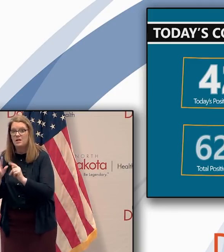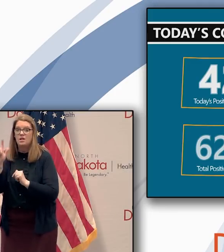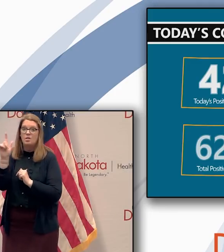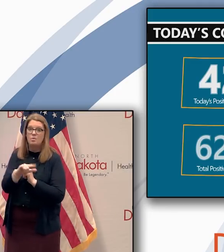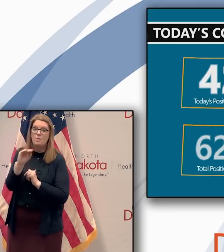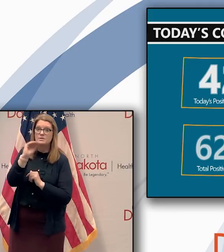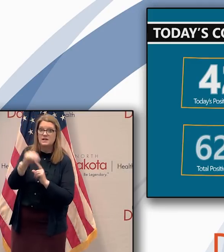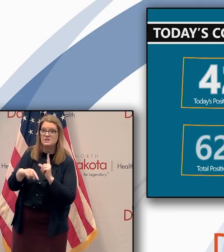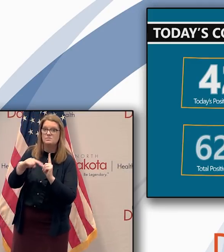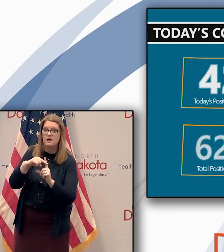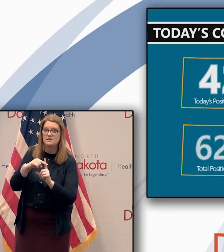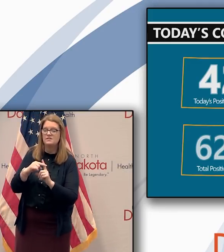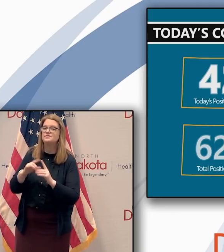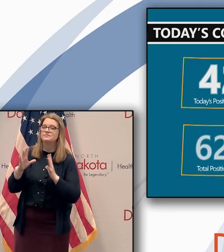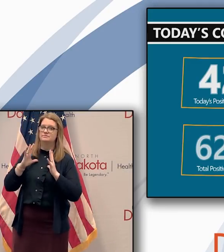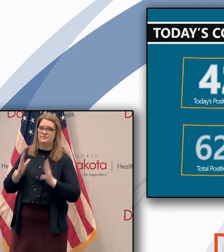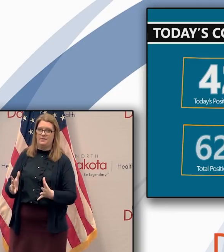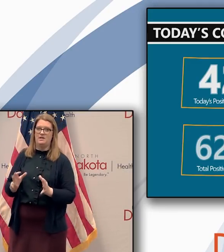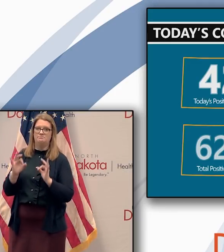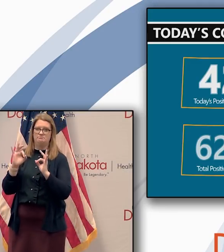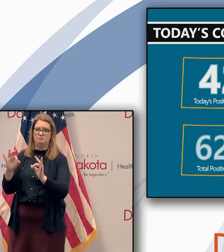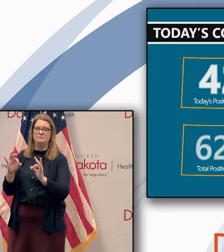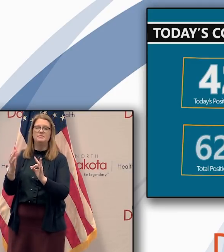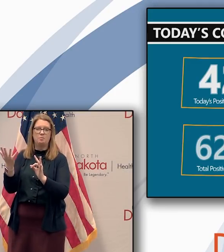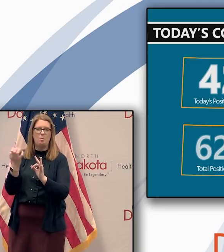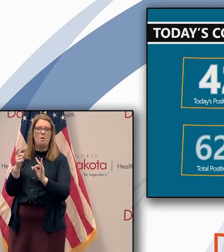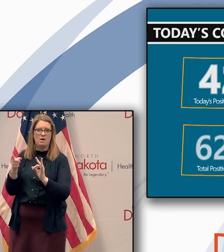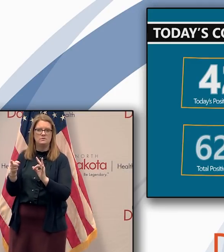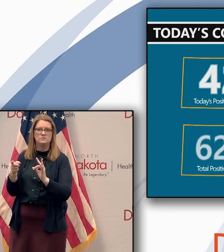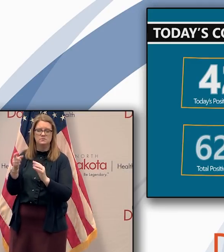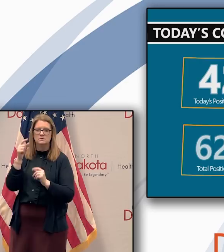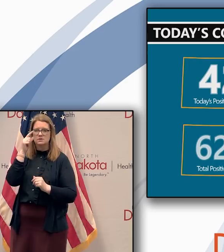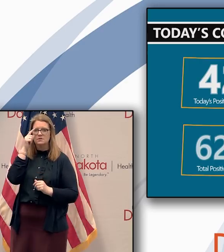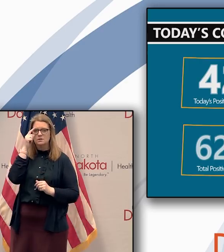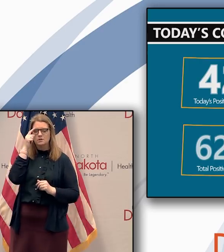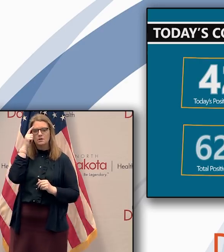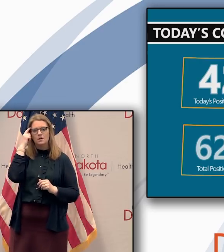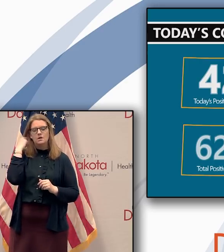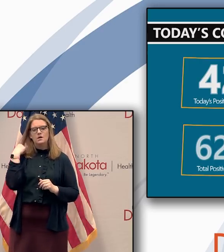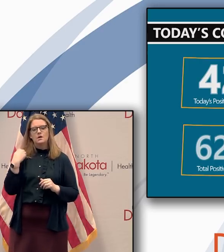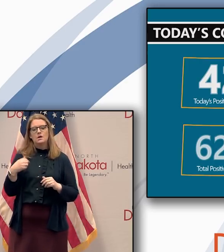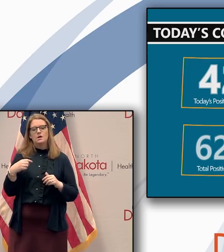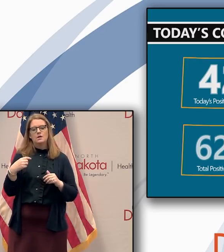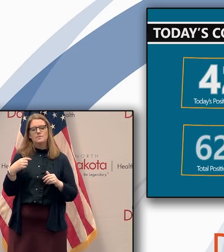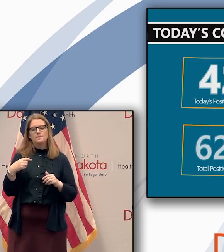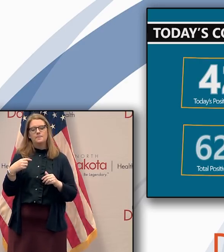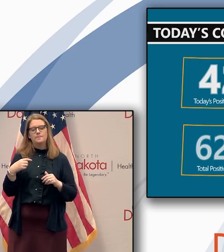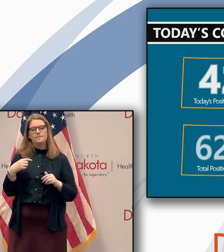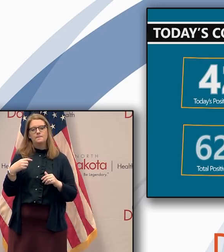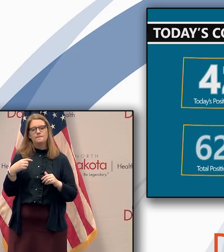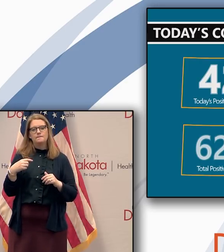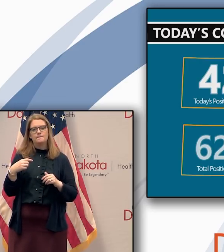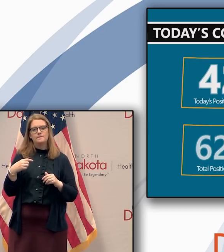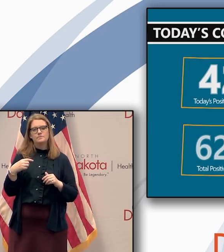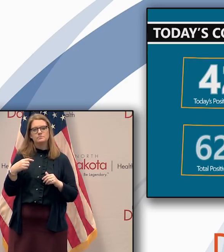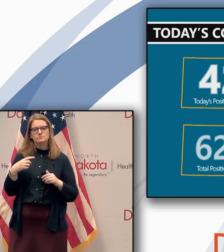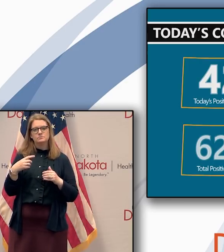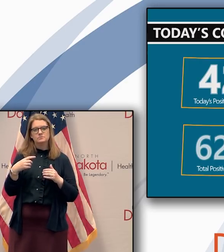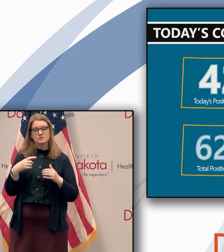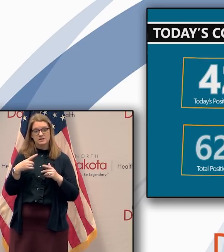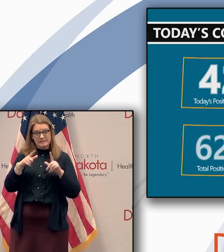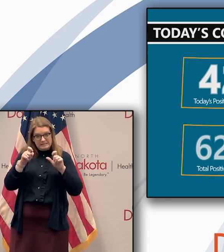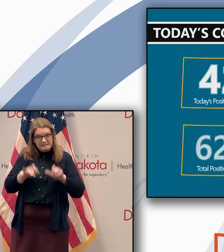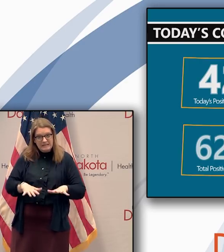positives, that's a good place to be. That's where we've been, and that's where we want to stay. As we've talked about, again, we're working to